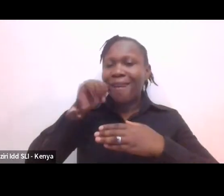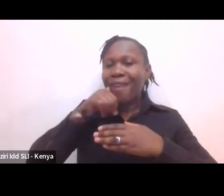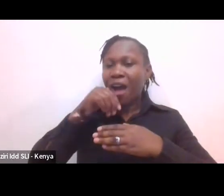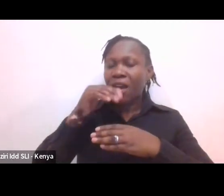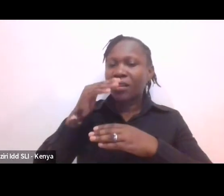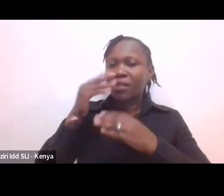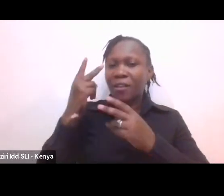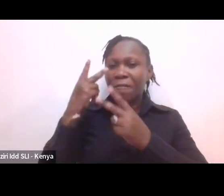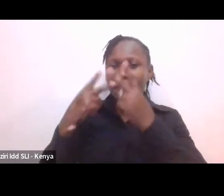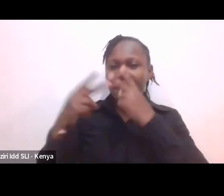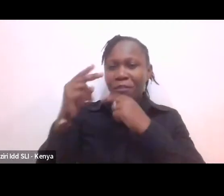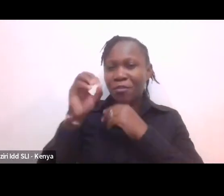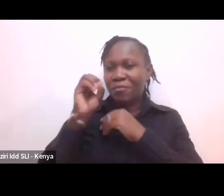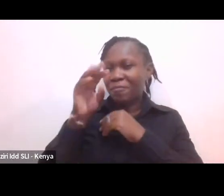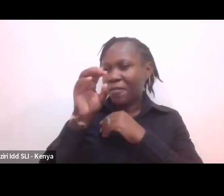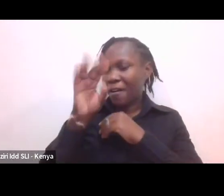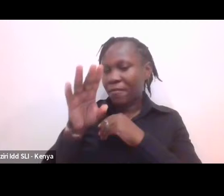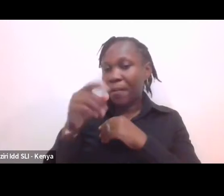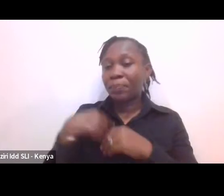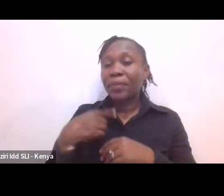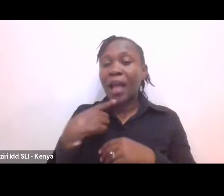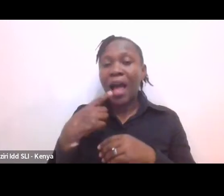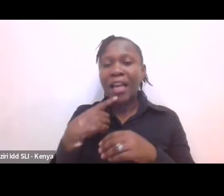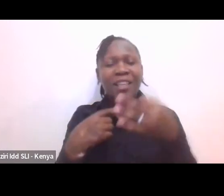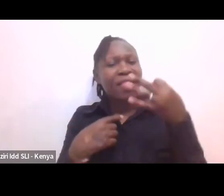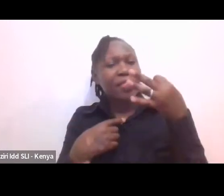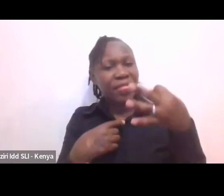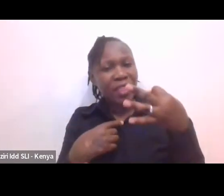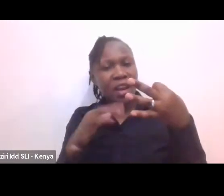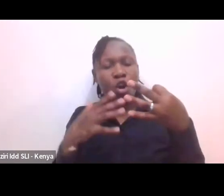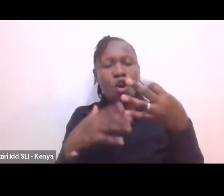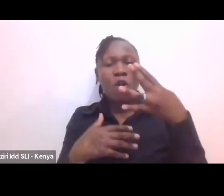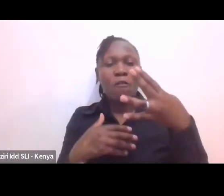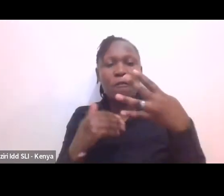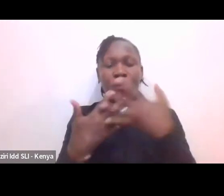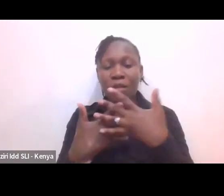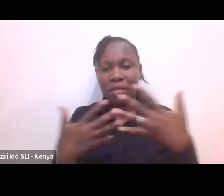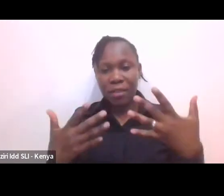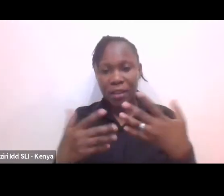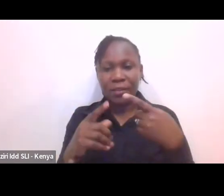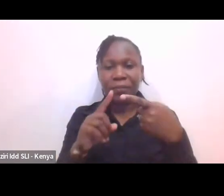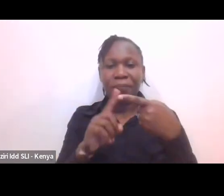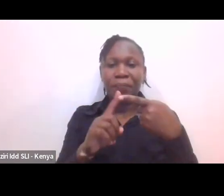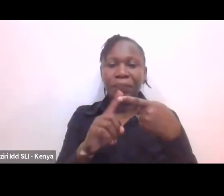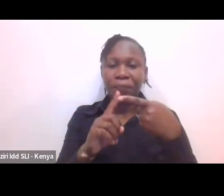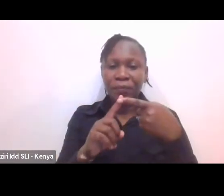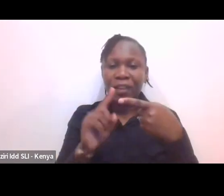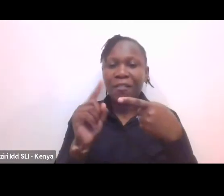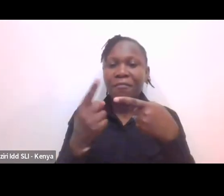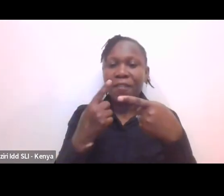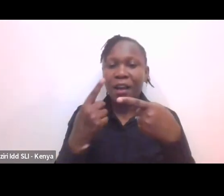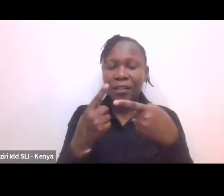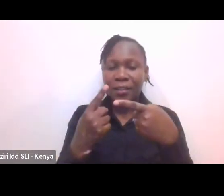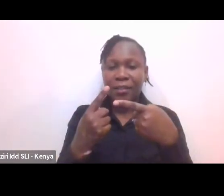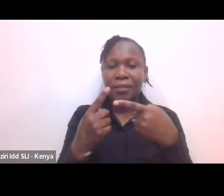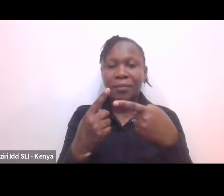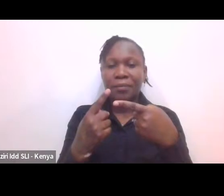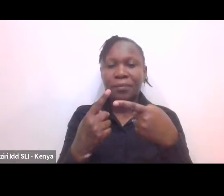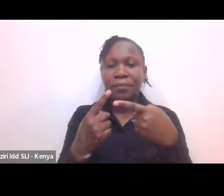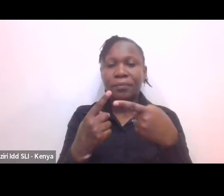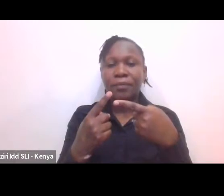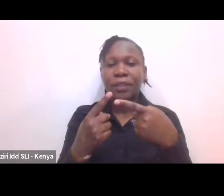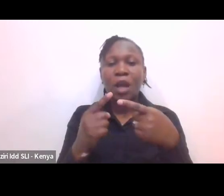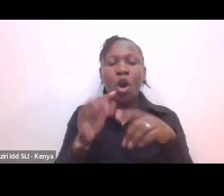maybe 4 things I want to say about curriculums. Firstly, a strange throwaway statement. In some important